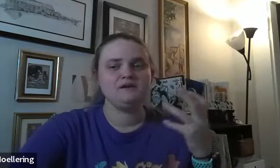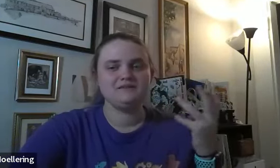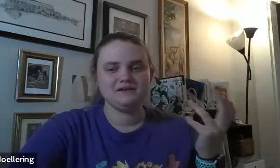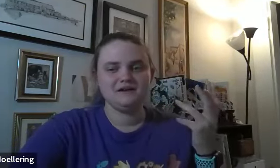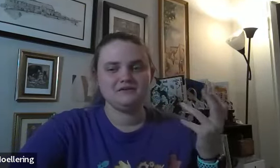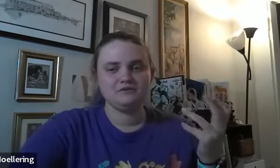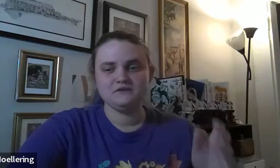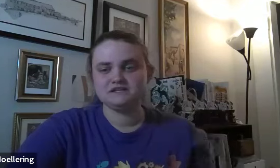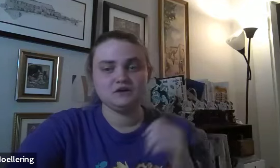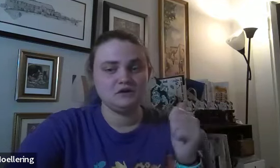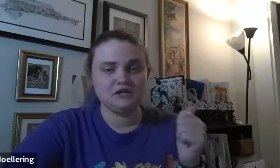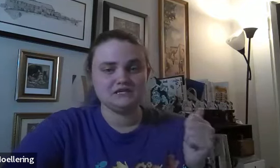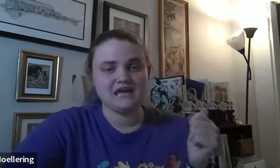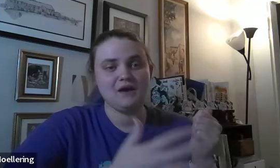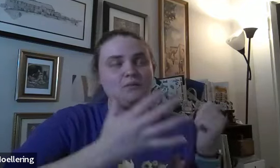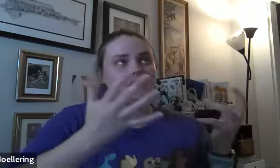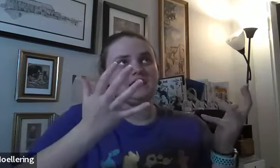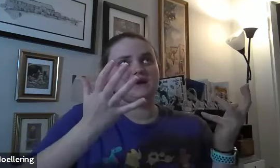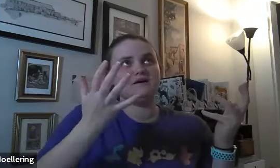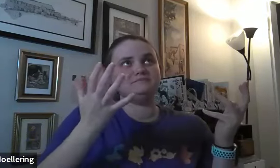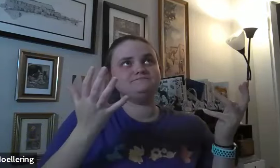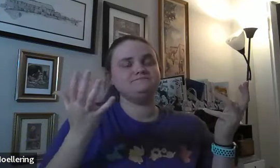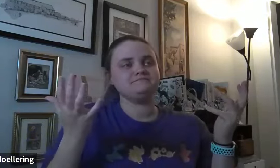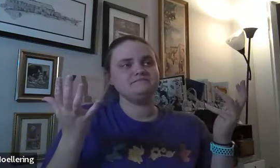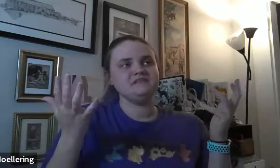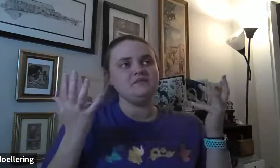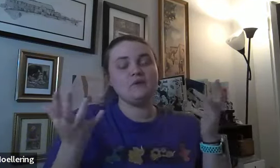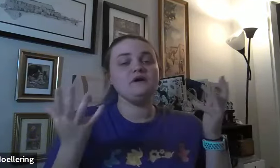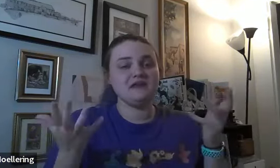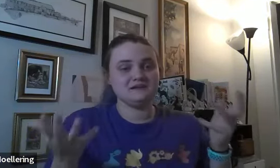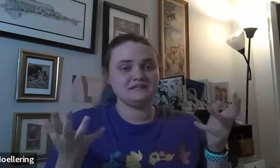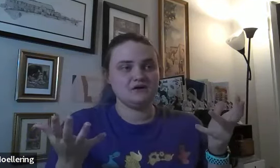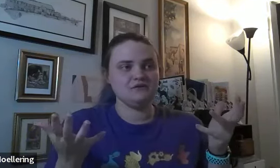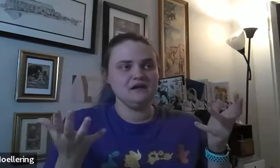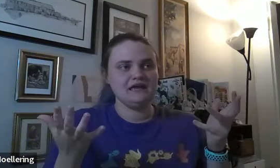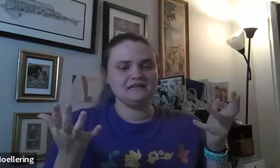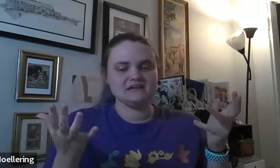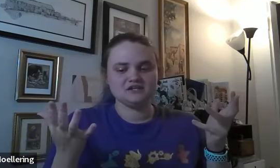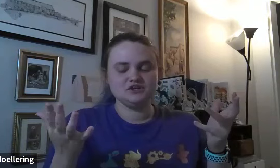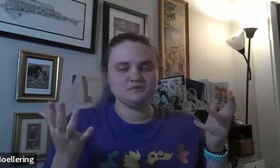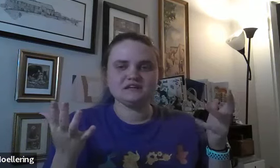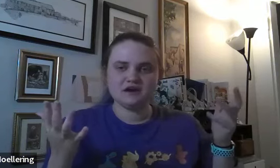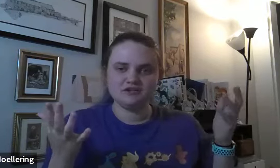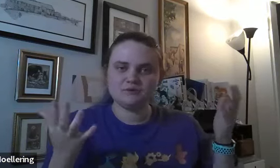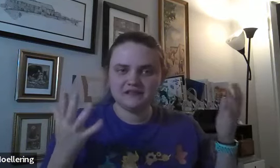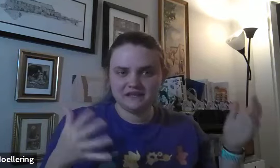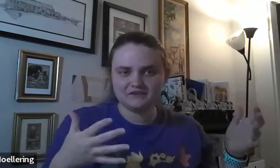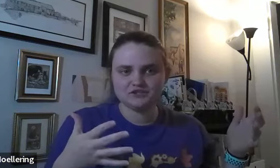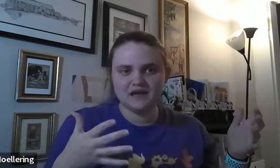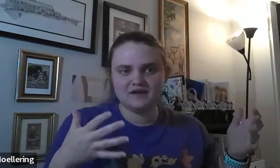of the cool things is that we that with ASL, it's actually almost like how, you know, with like English, we have